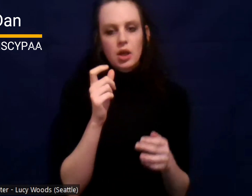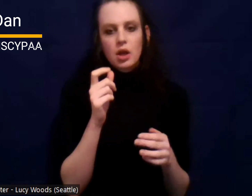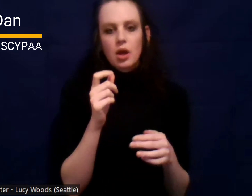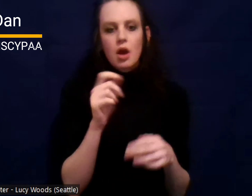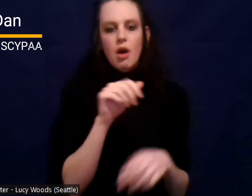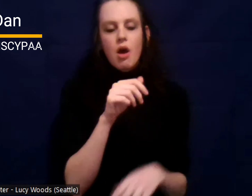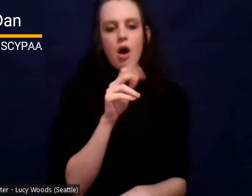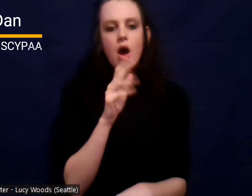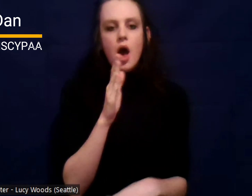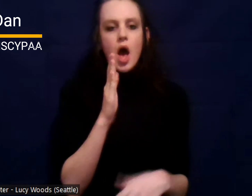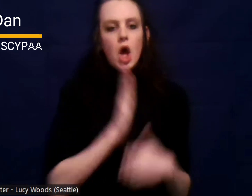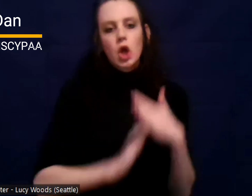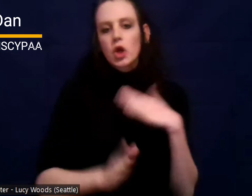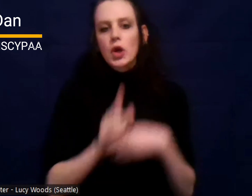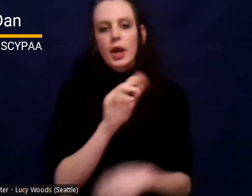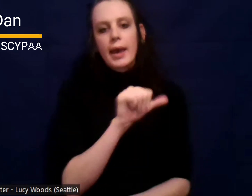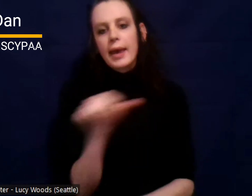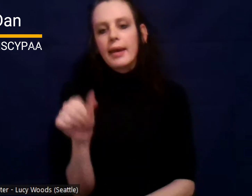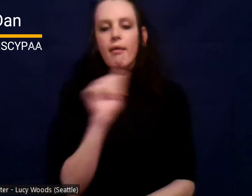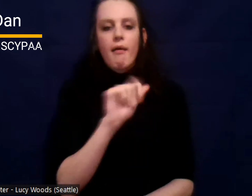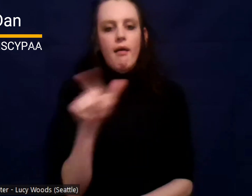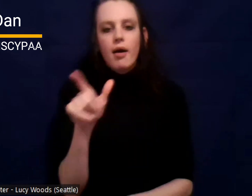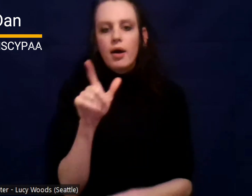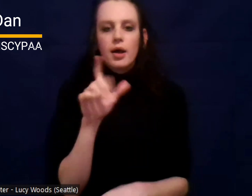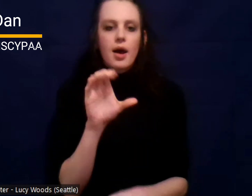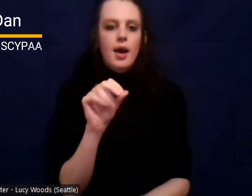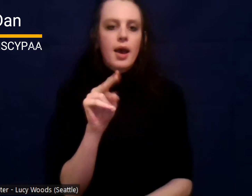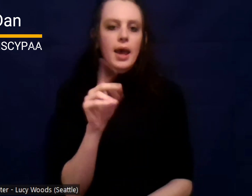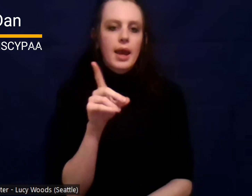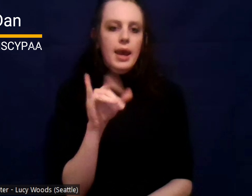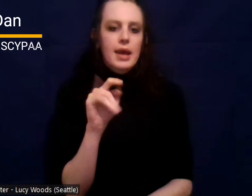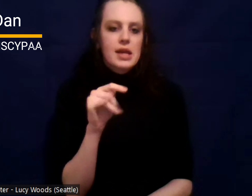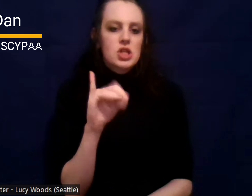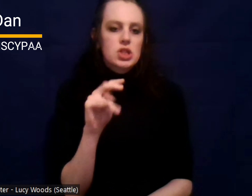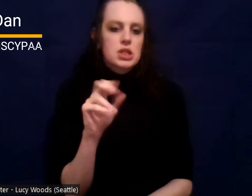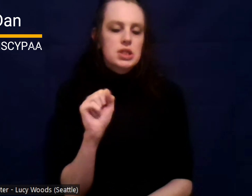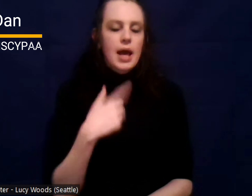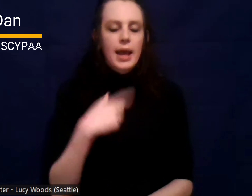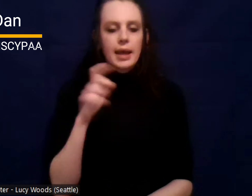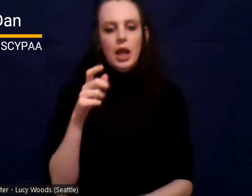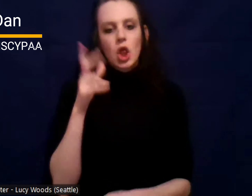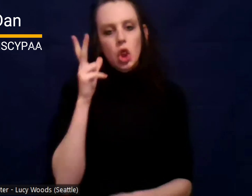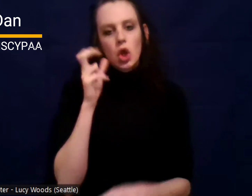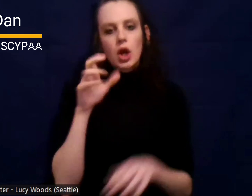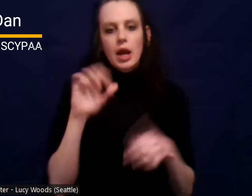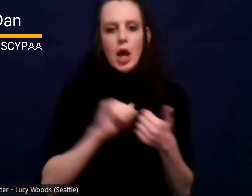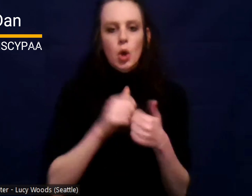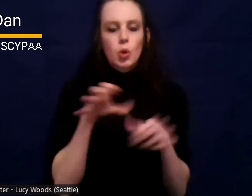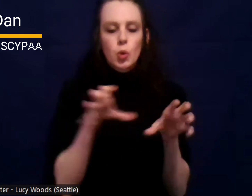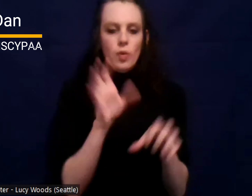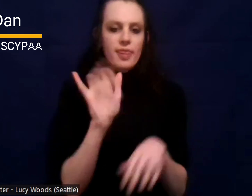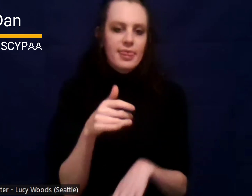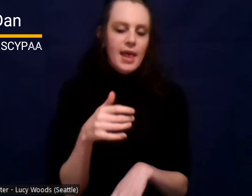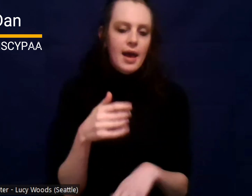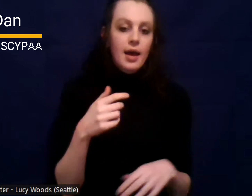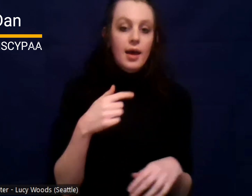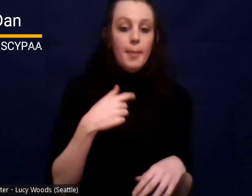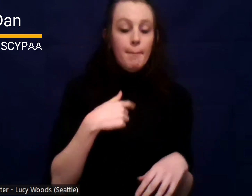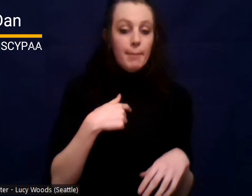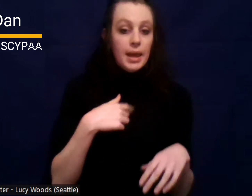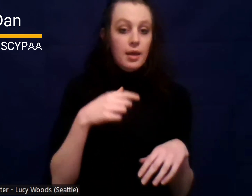and like kind of I had to learn how to do that. When I was 19 years old, I felt very uncomfortable and out of place in AA when I came